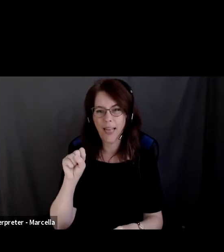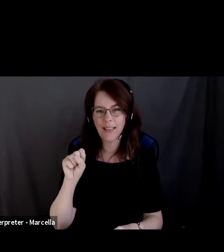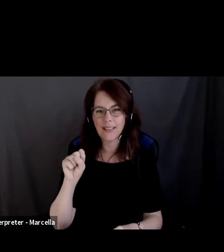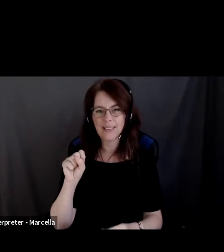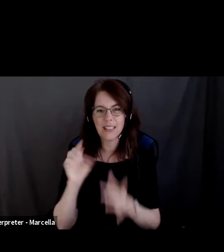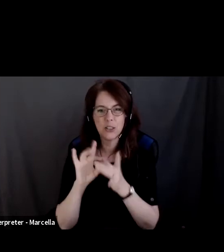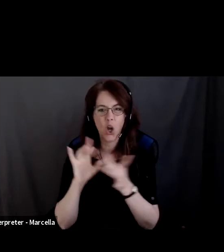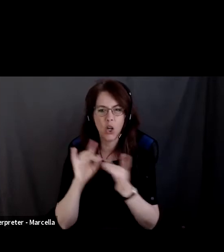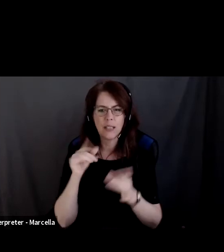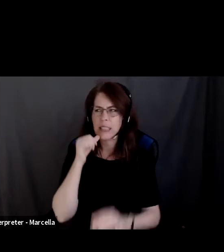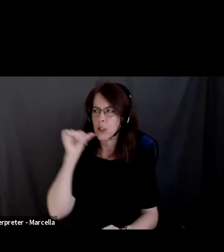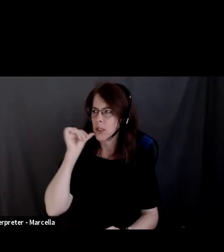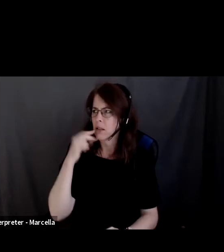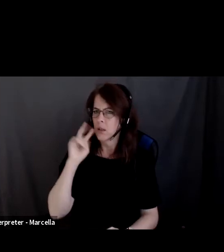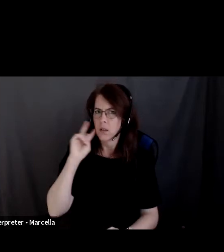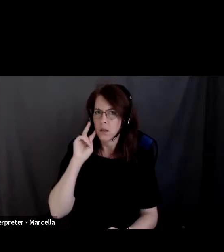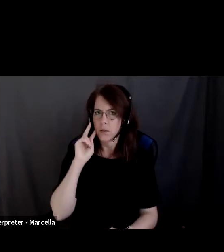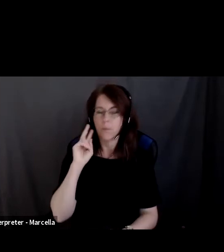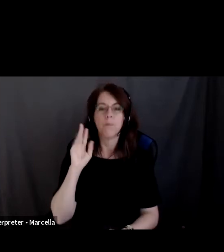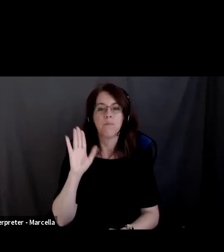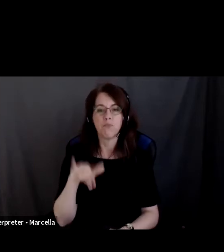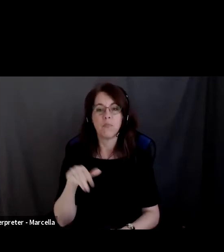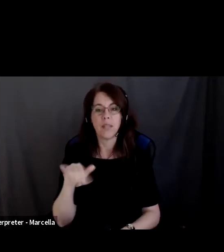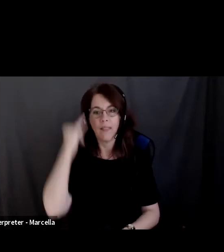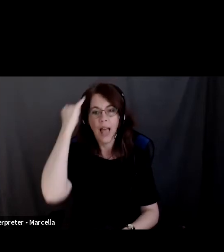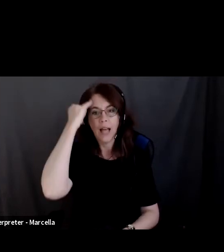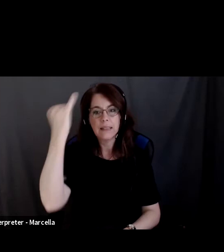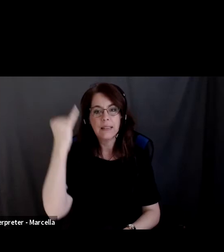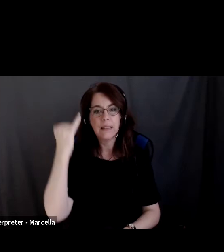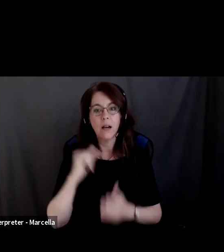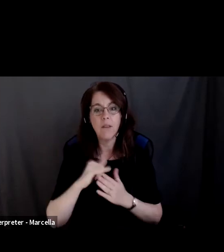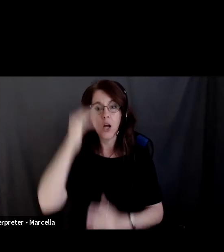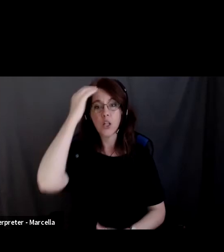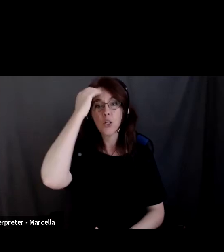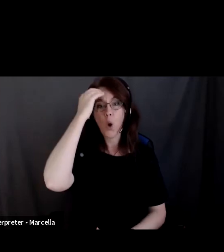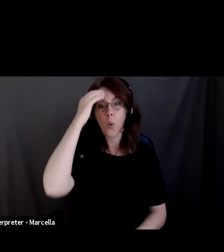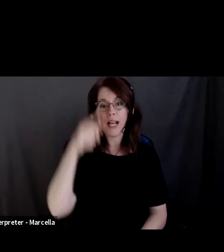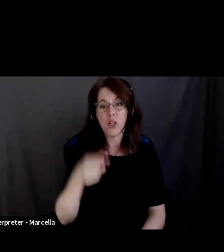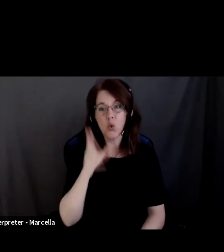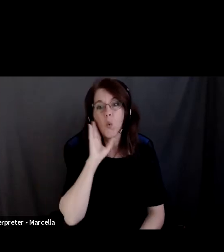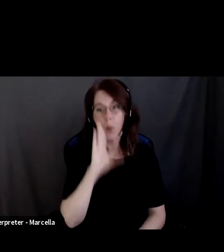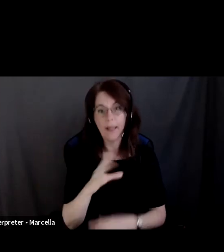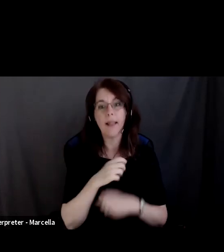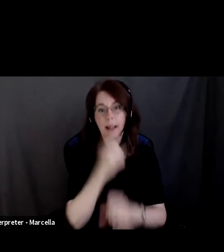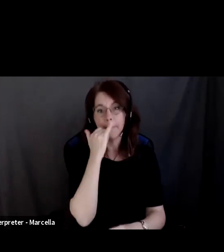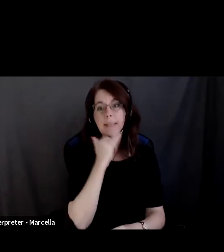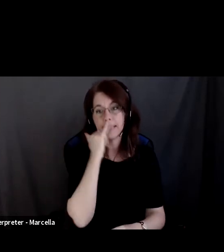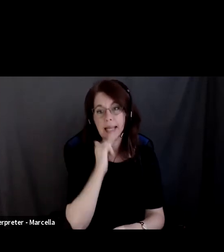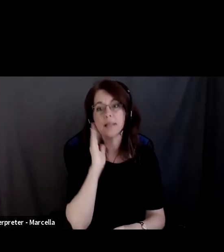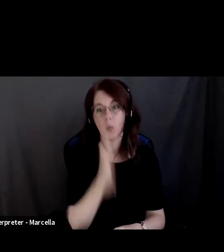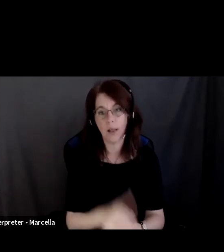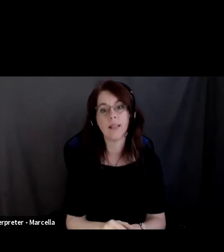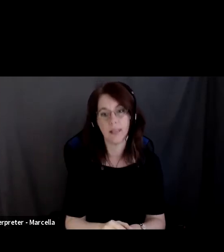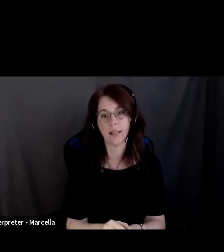talk, yesterday, day before yesterday, and this idea of just knowing you're going to make mistakes, and